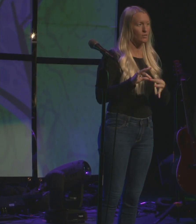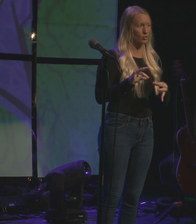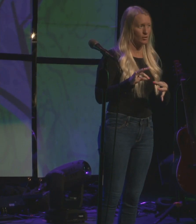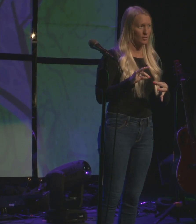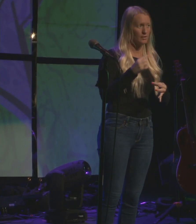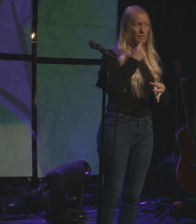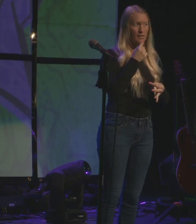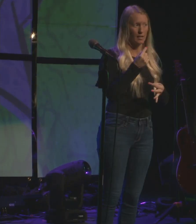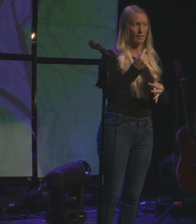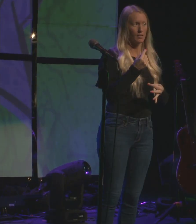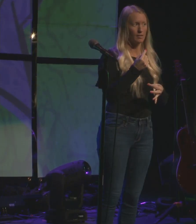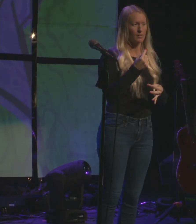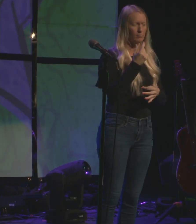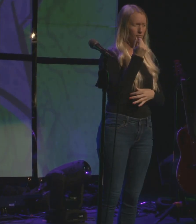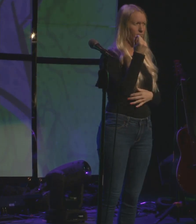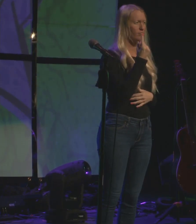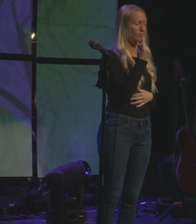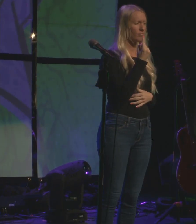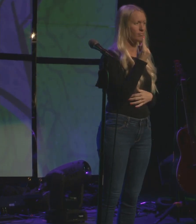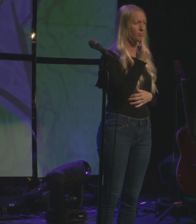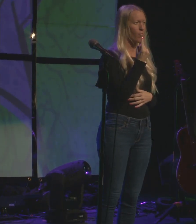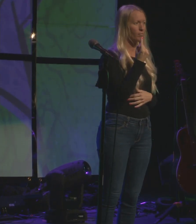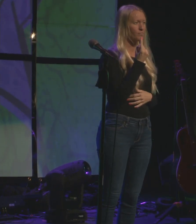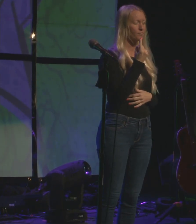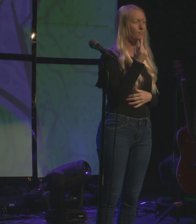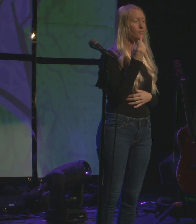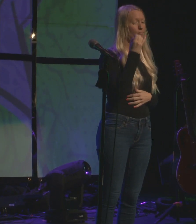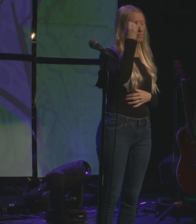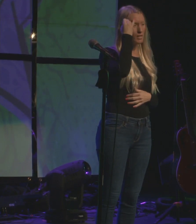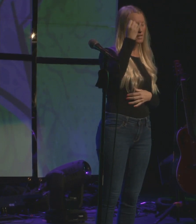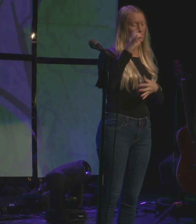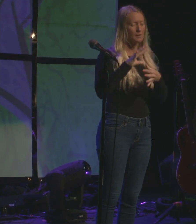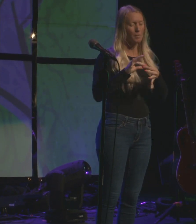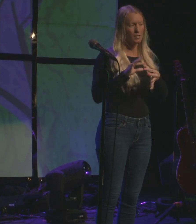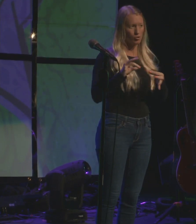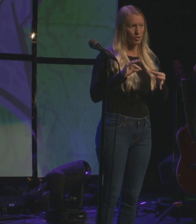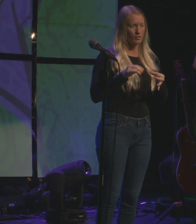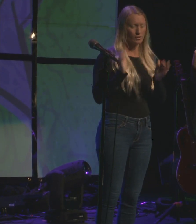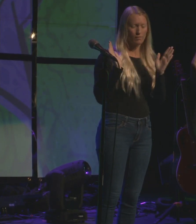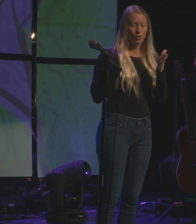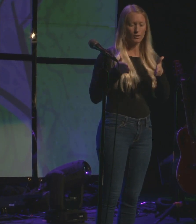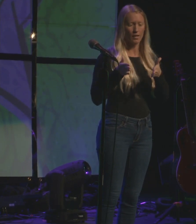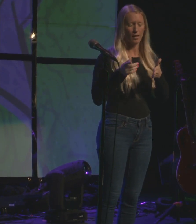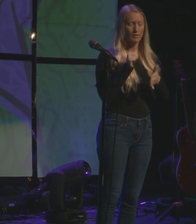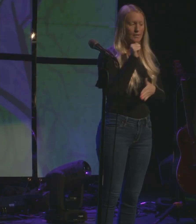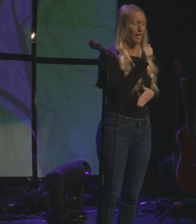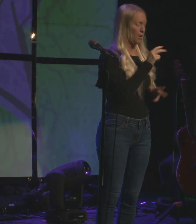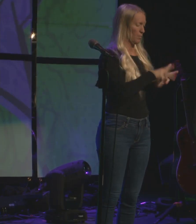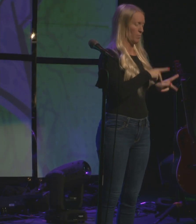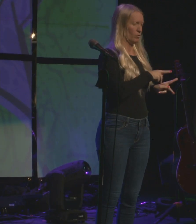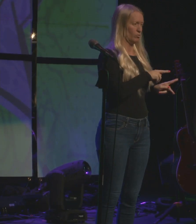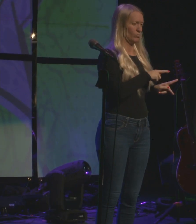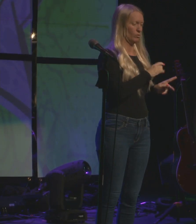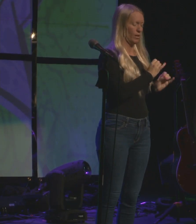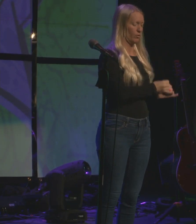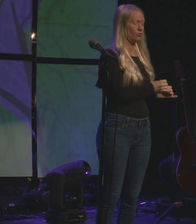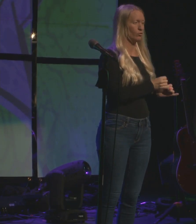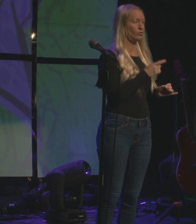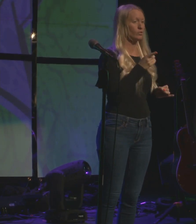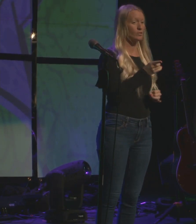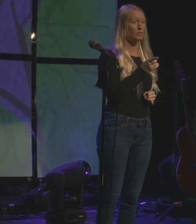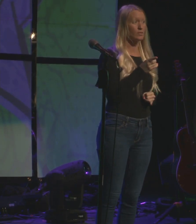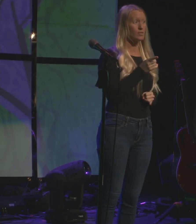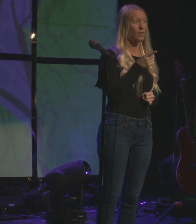sense? I think that is a much, not that you were asking, but I think that that's a much healthier approach